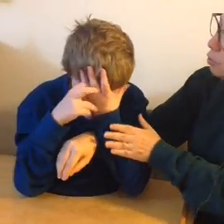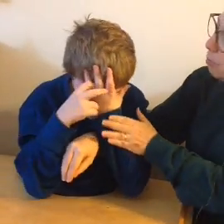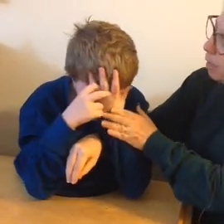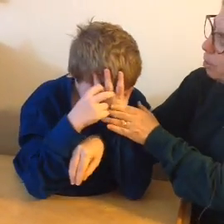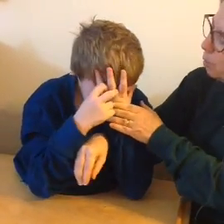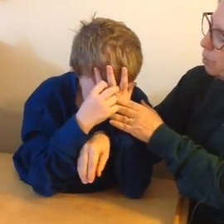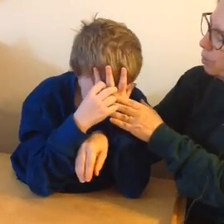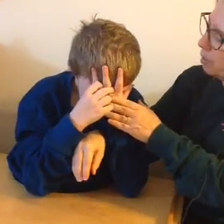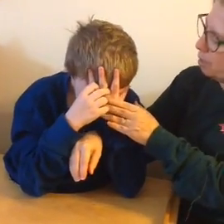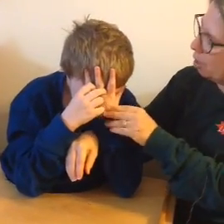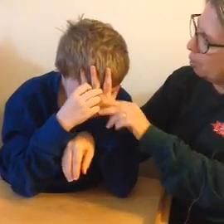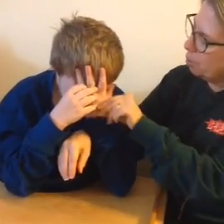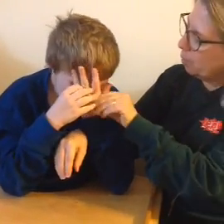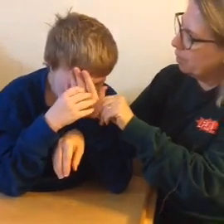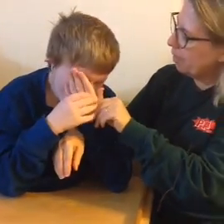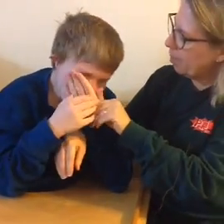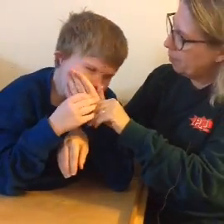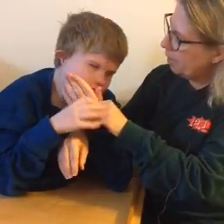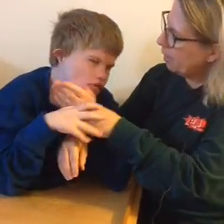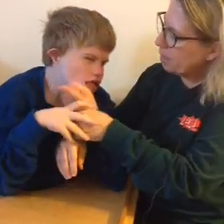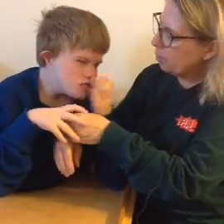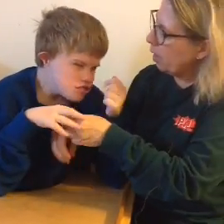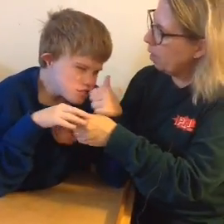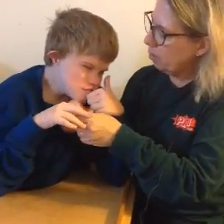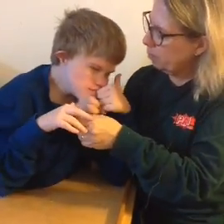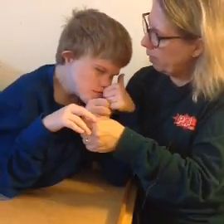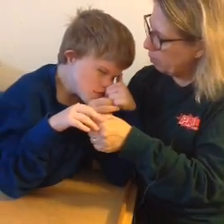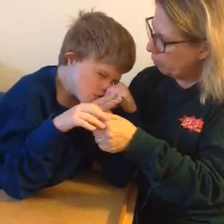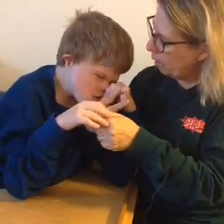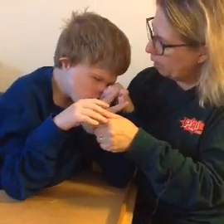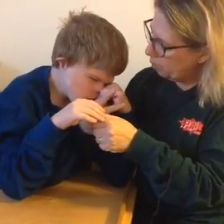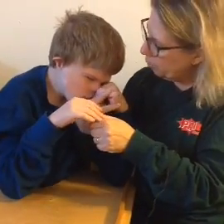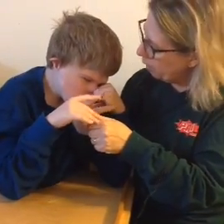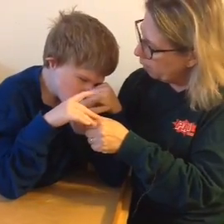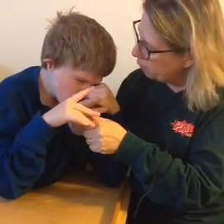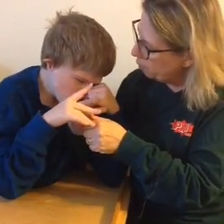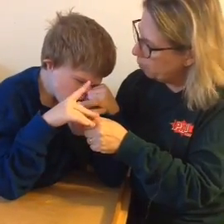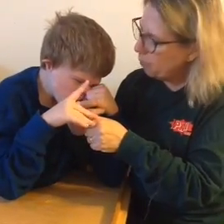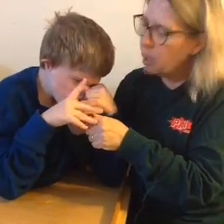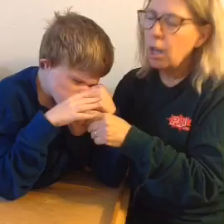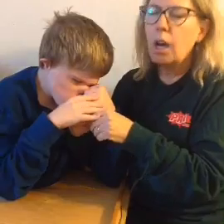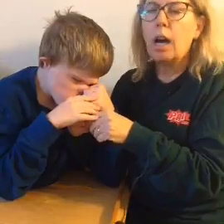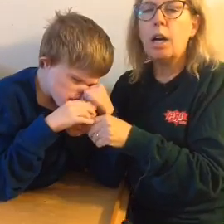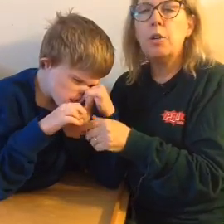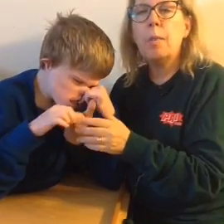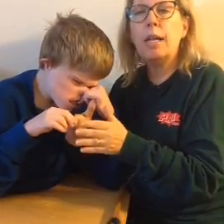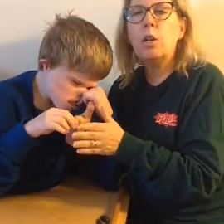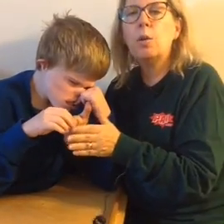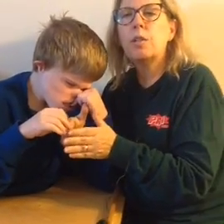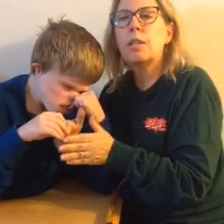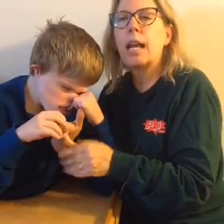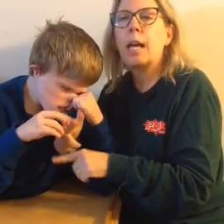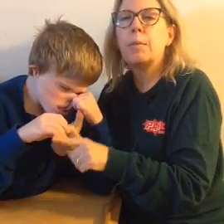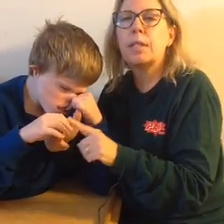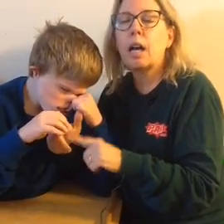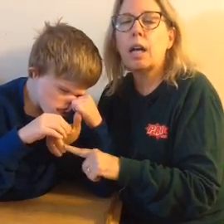might notice, no, you don't want to sign Monday. That's okay. That's okay. You don't have to. You might notice that I am